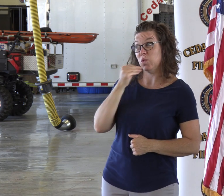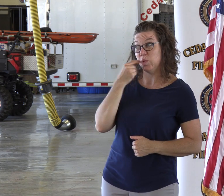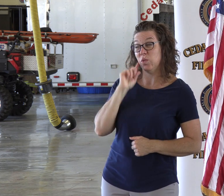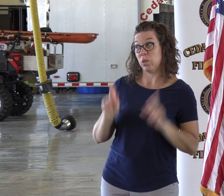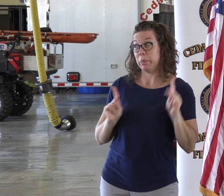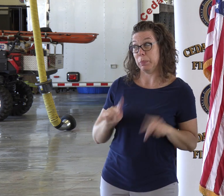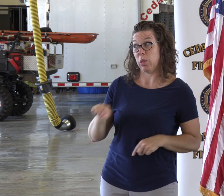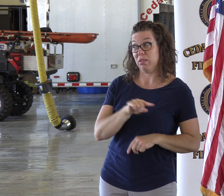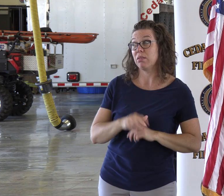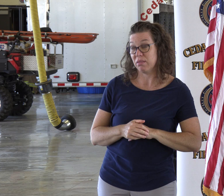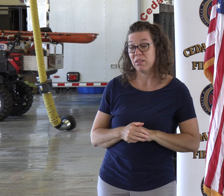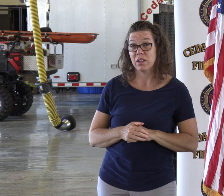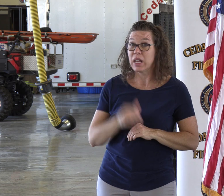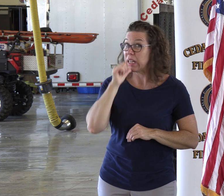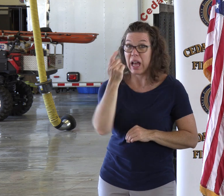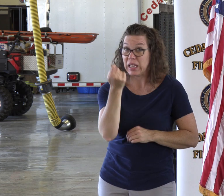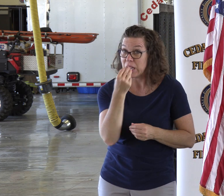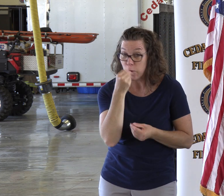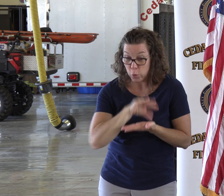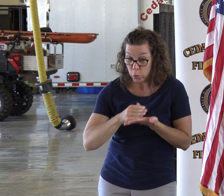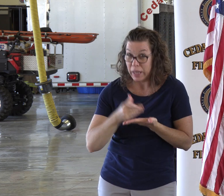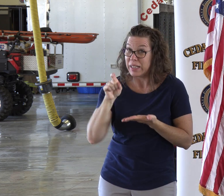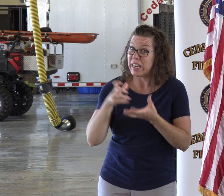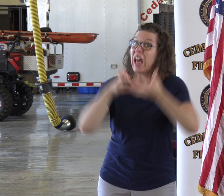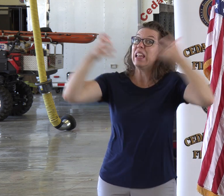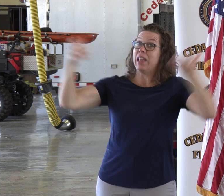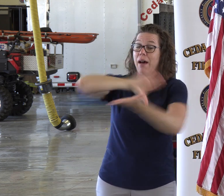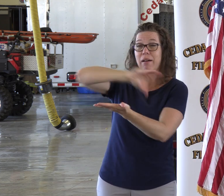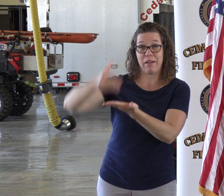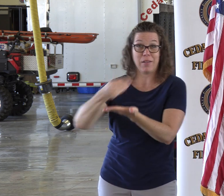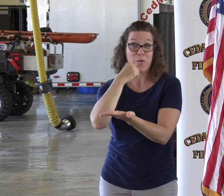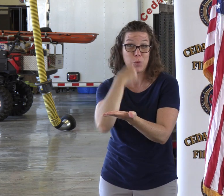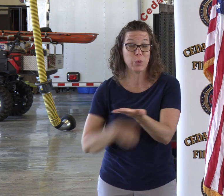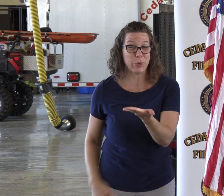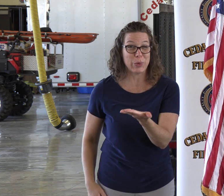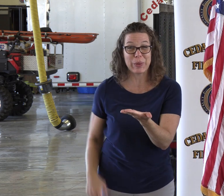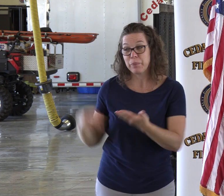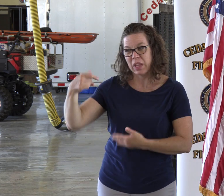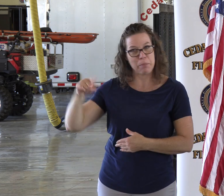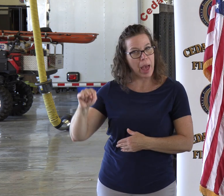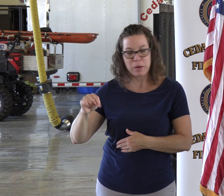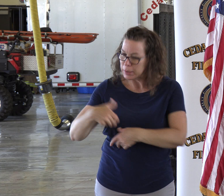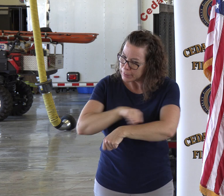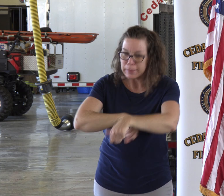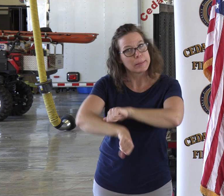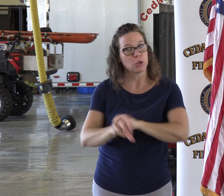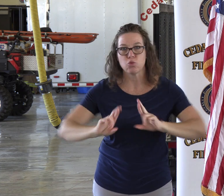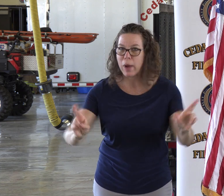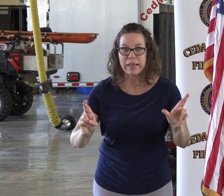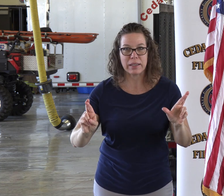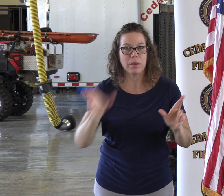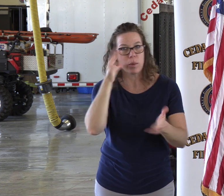community. And not a little bit of food, but a lot of food. And Pat got right to work. He said, I've got